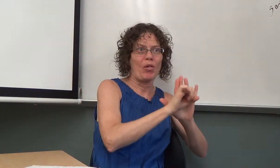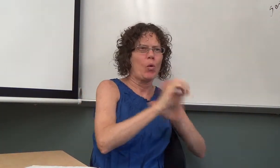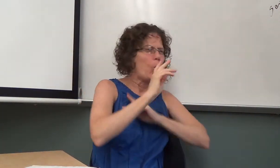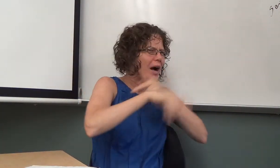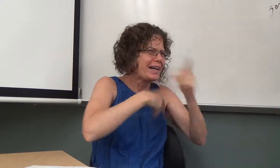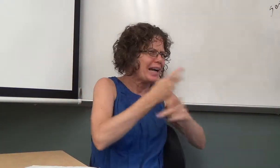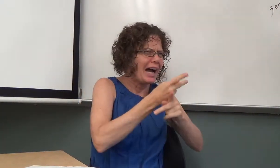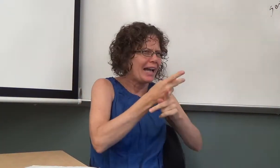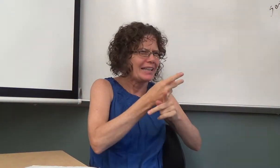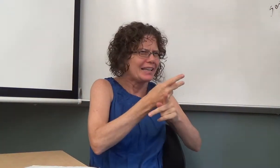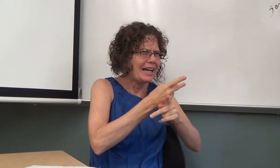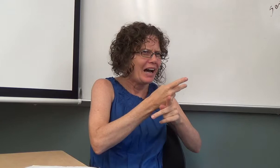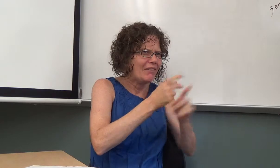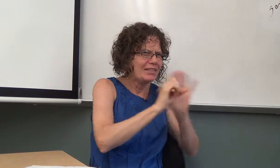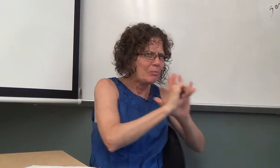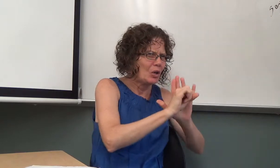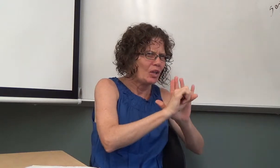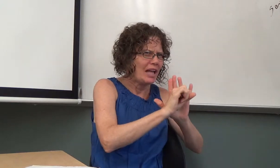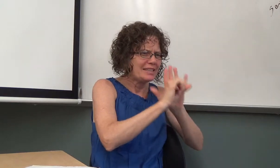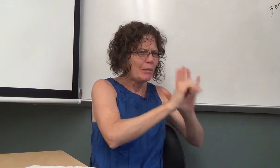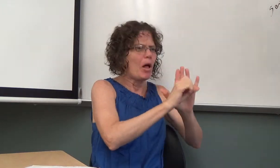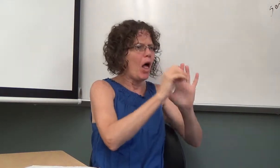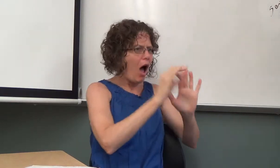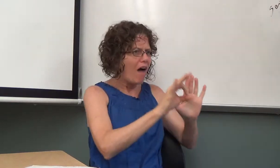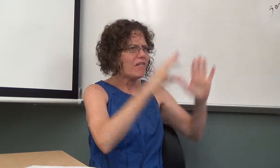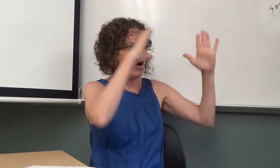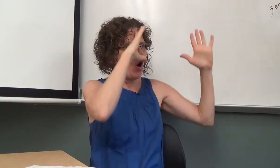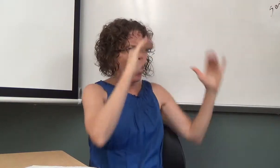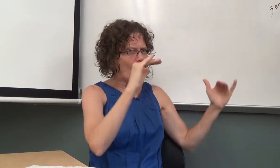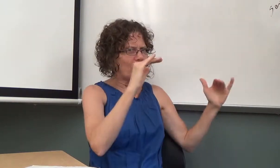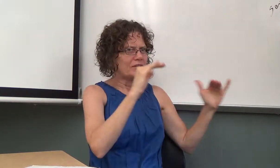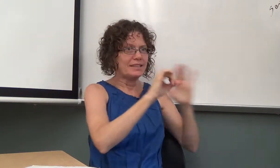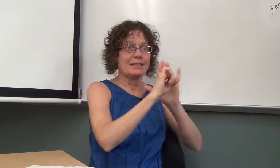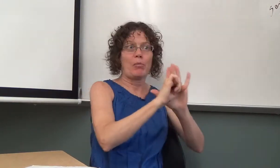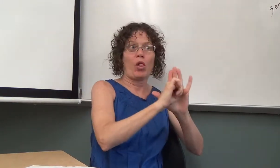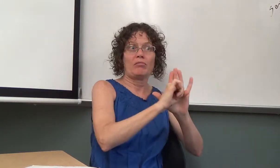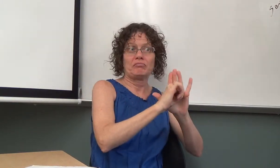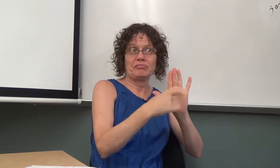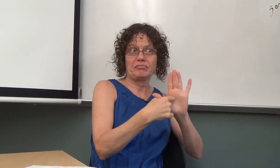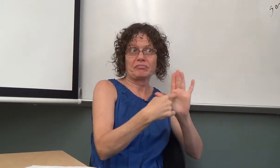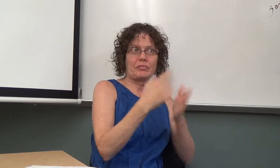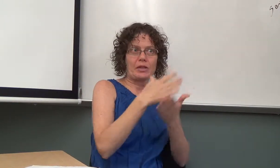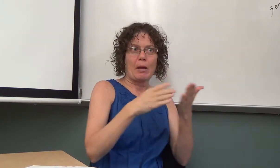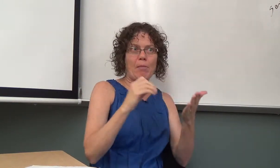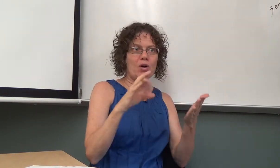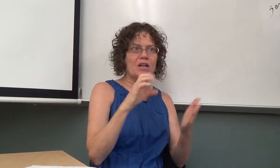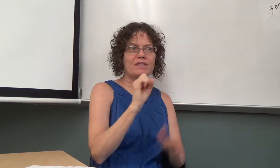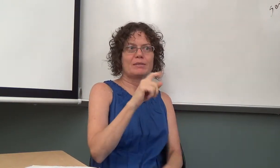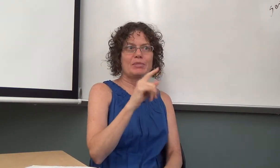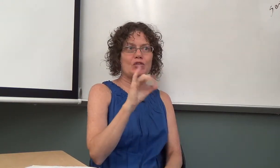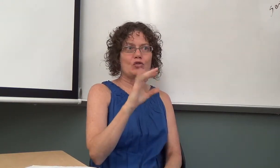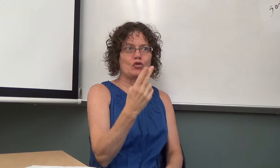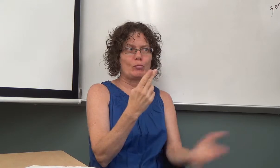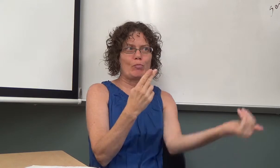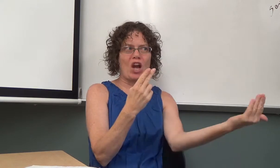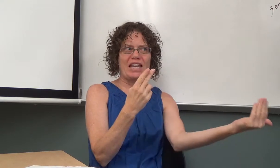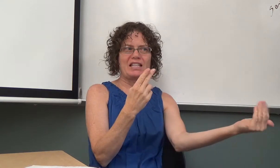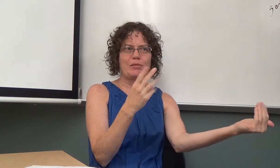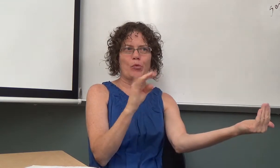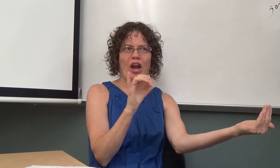symbol of hope. Hope. So what's the symbol? It's a, what part of speech? Come on, Brian. What do you think? It's a person, place, or thing,